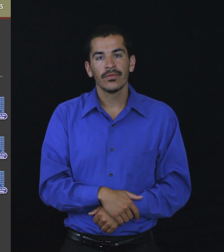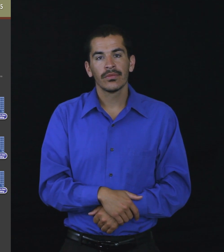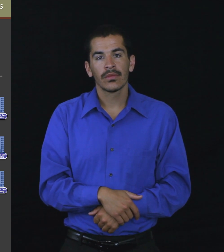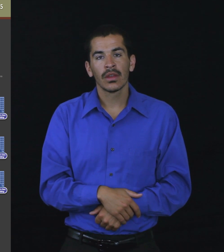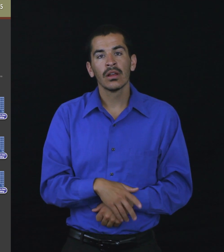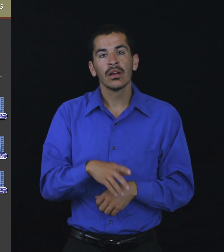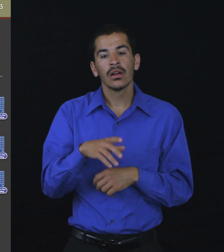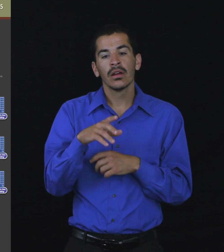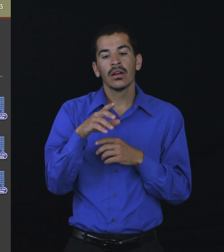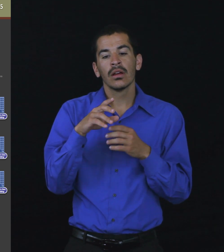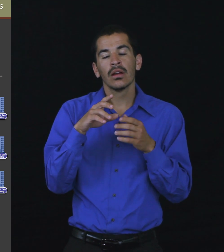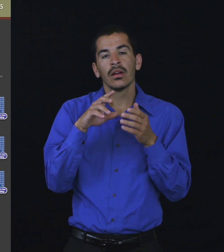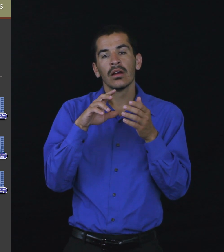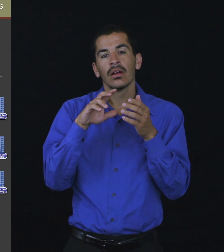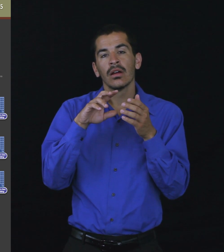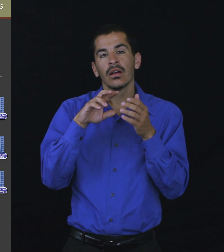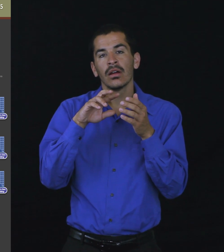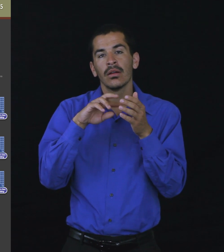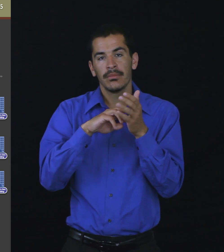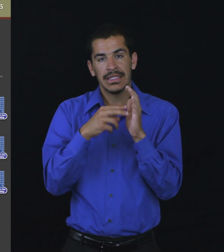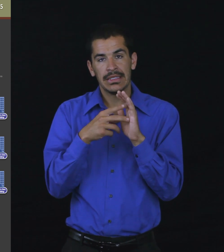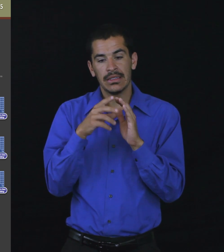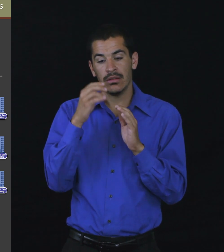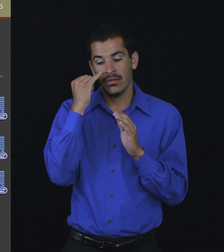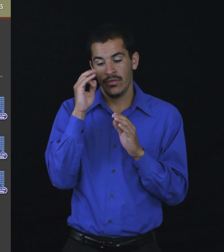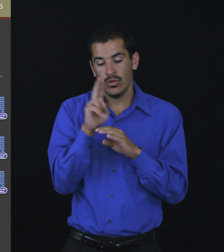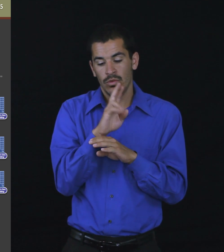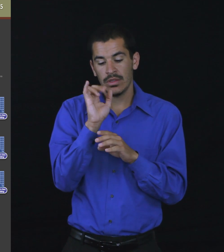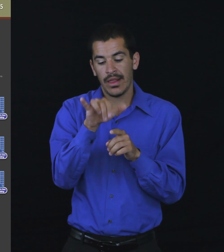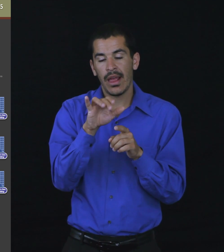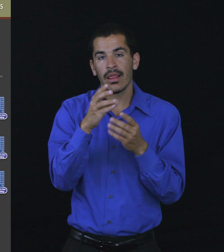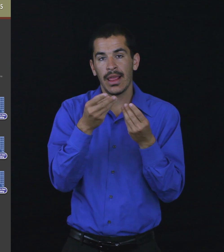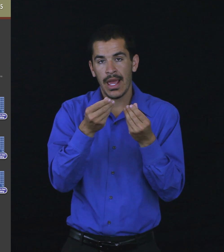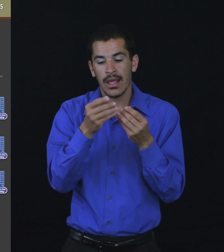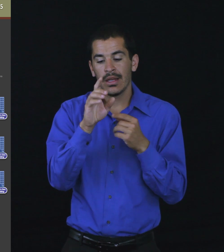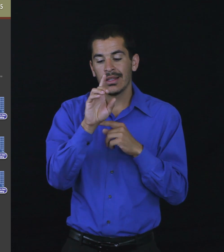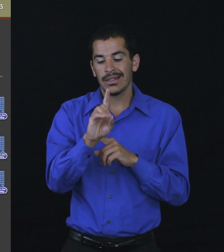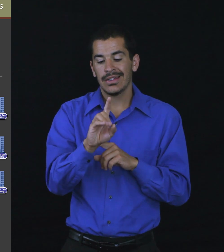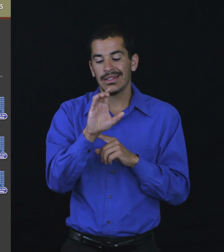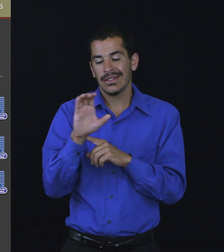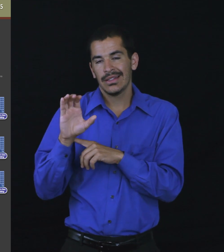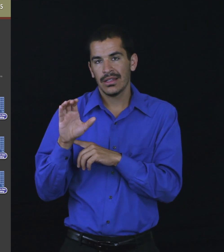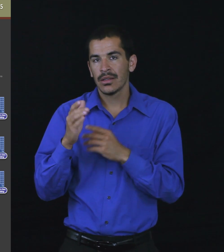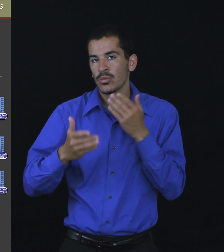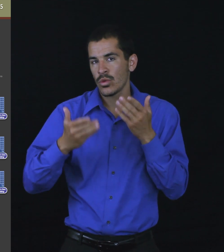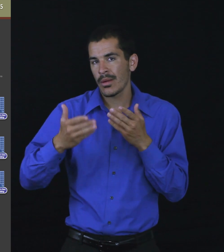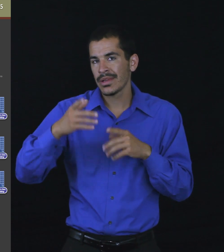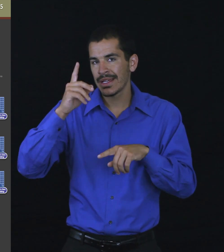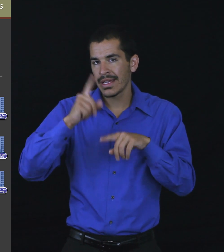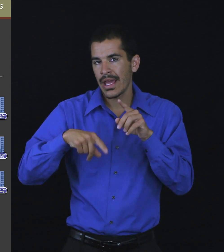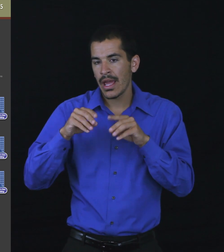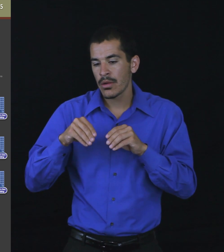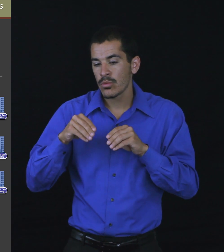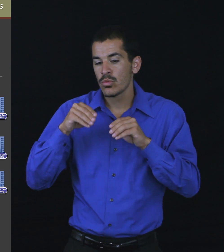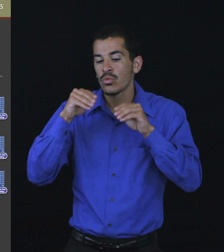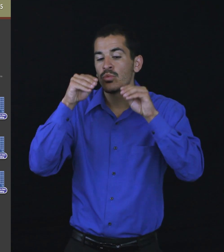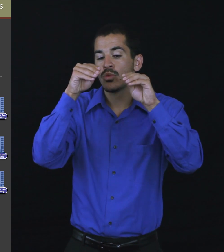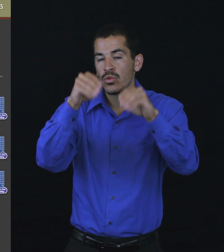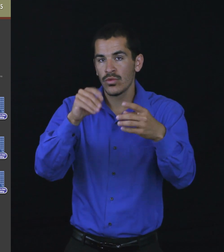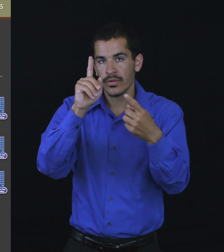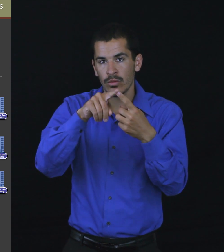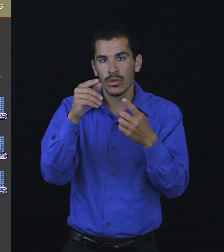DCC would probably not be able to move into a new facility until the year 2019.